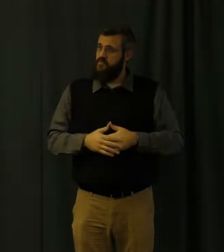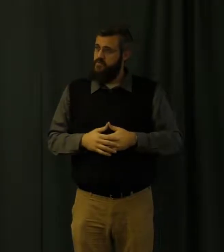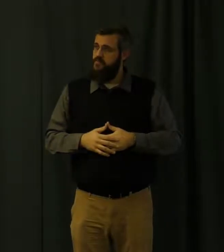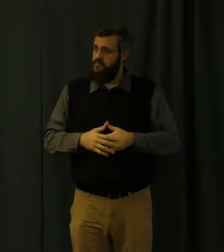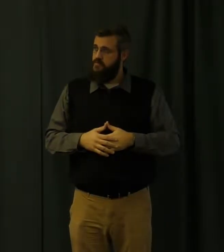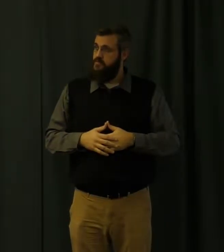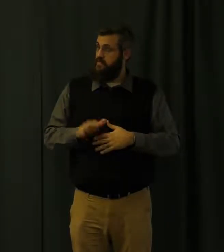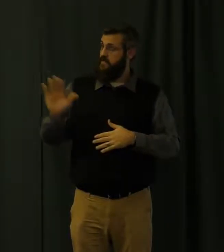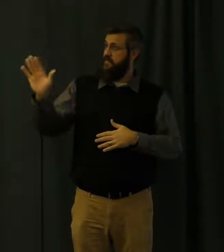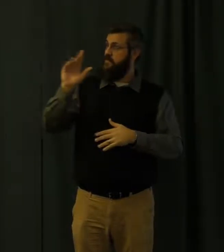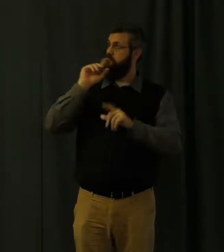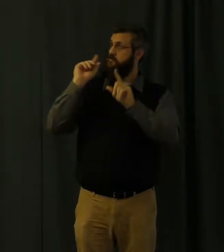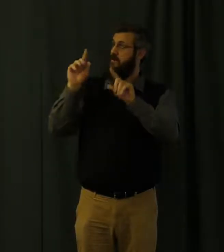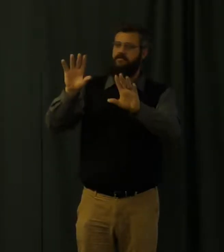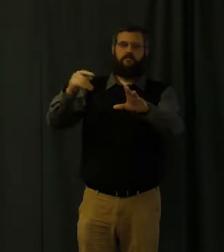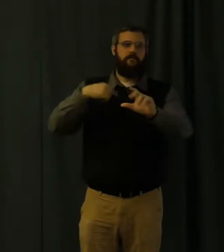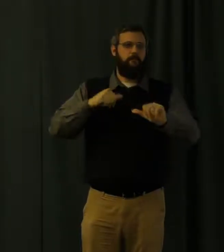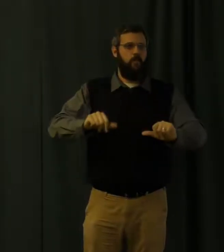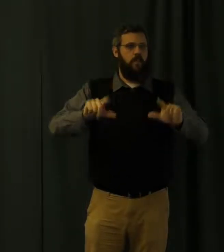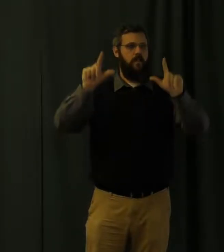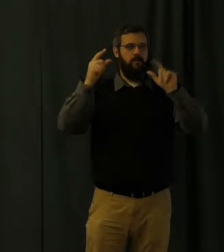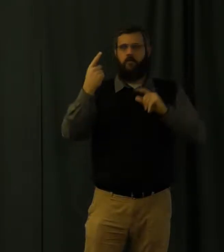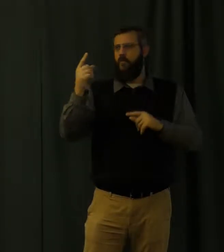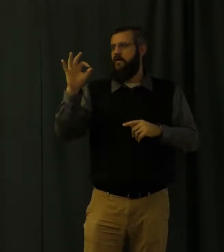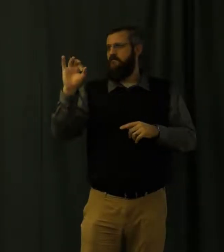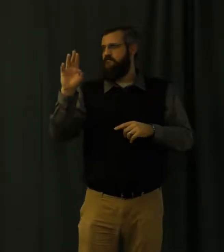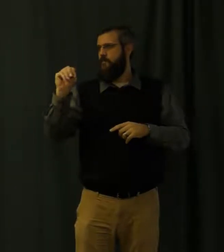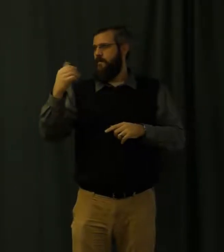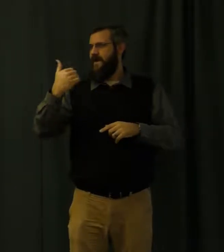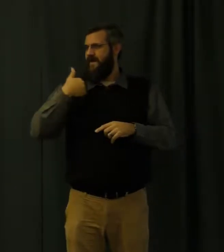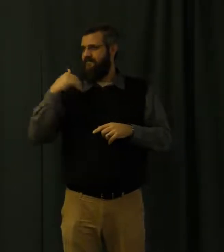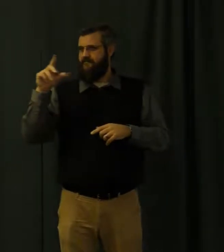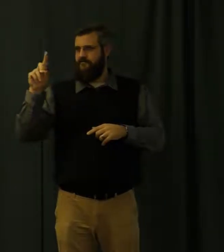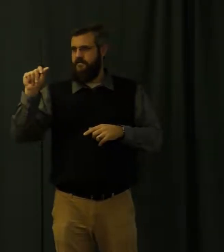the responses. Let me pull up a form with some data in it.